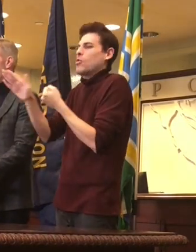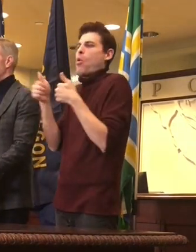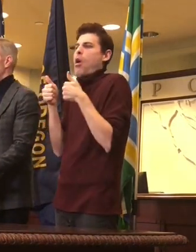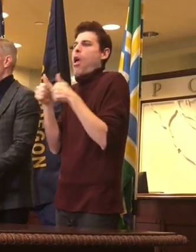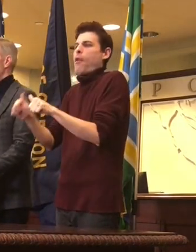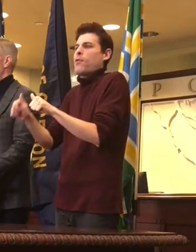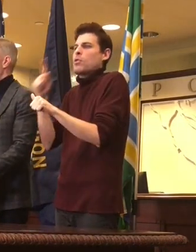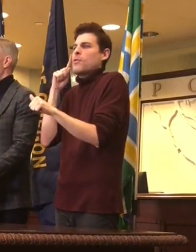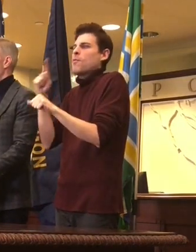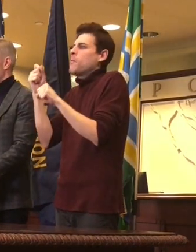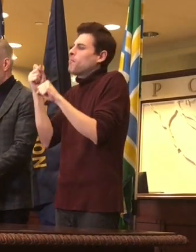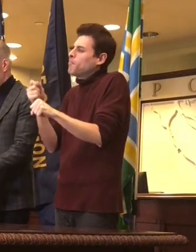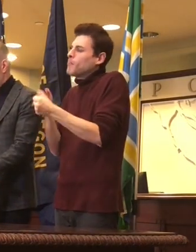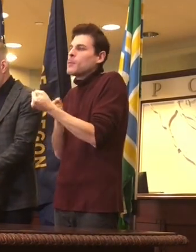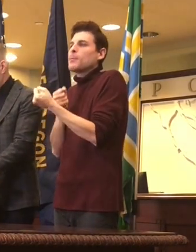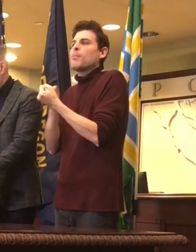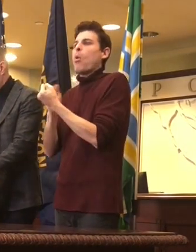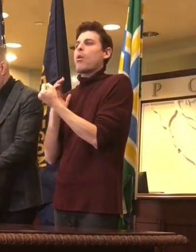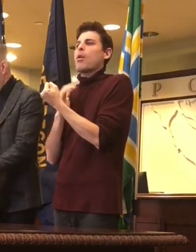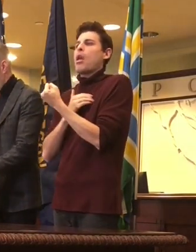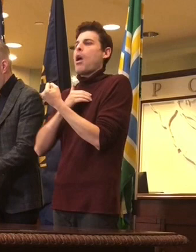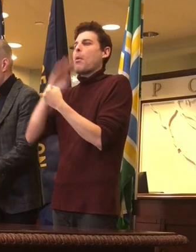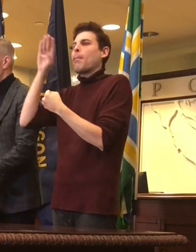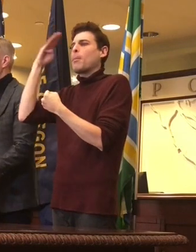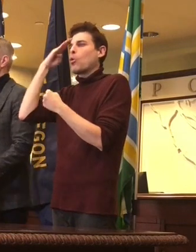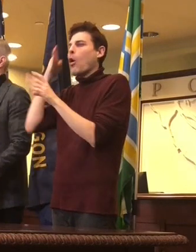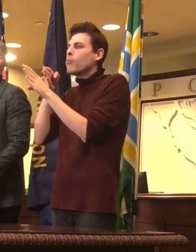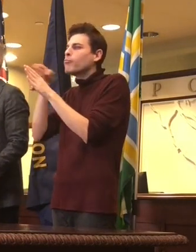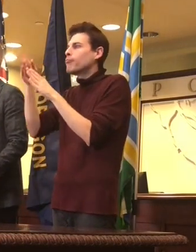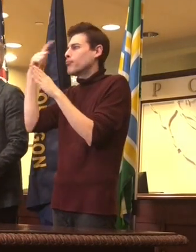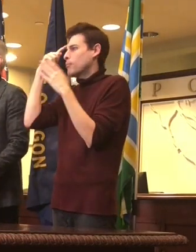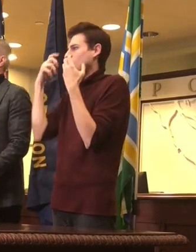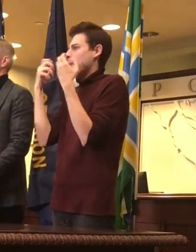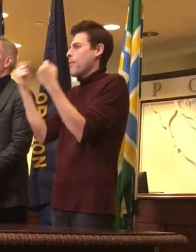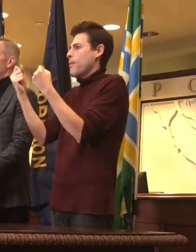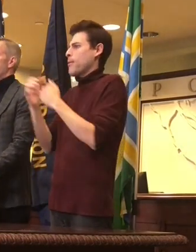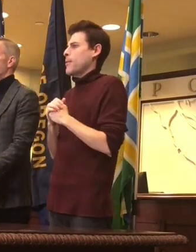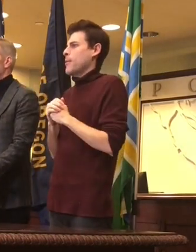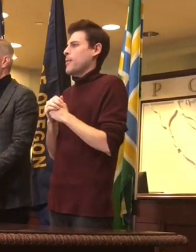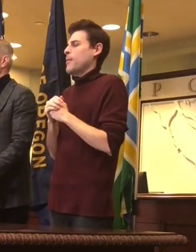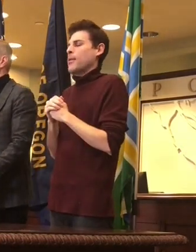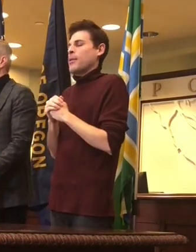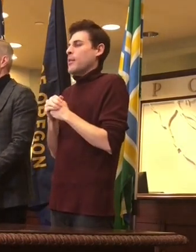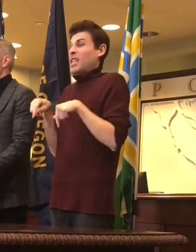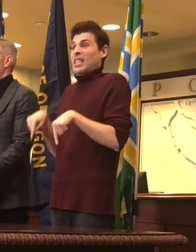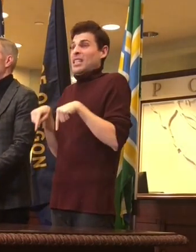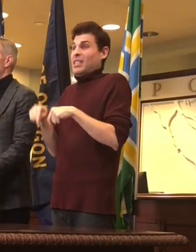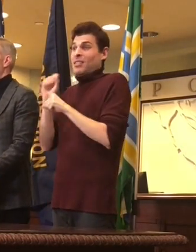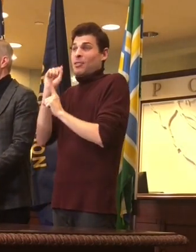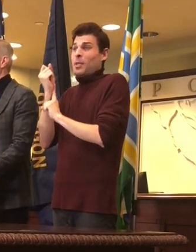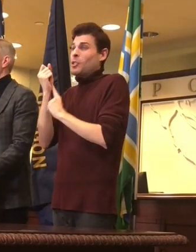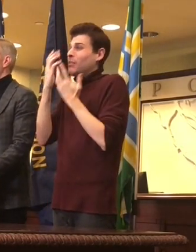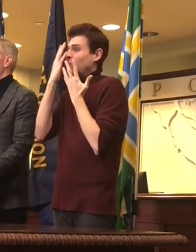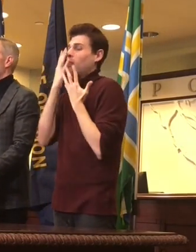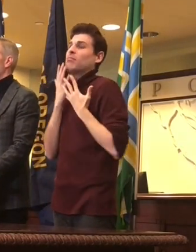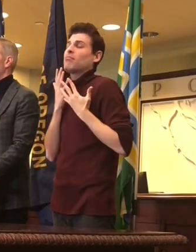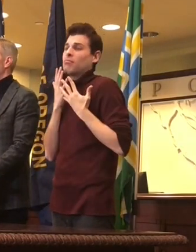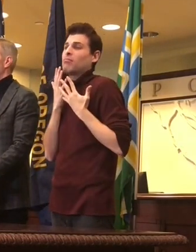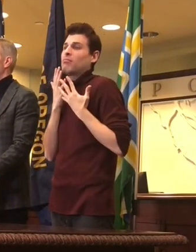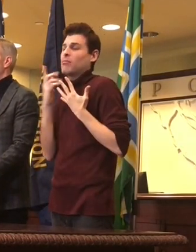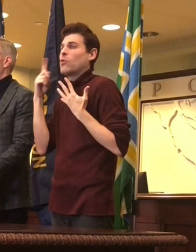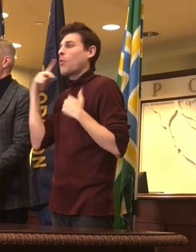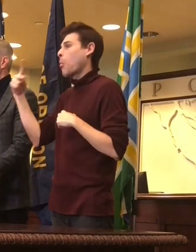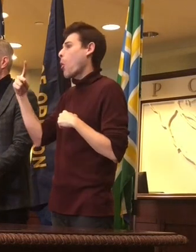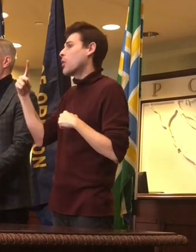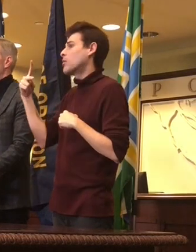to strengthen our mental health system. This is truly a sad situation for all of us in